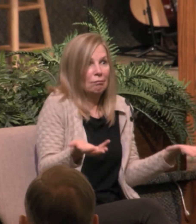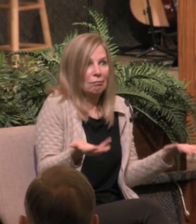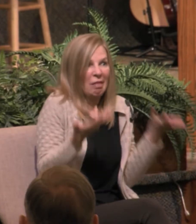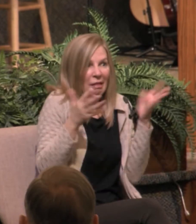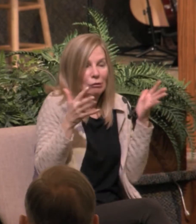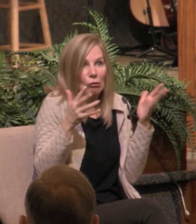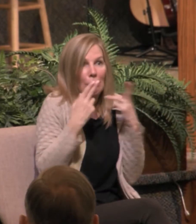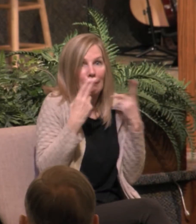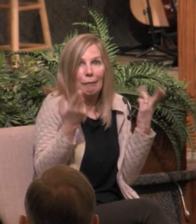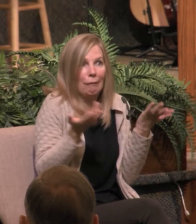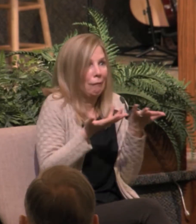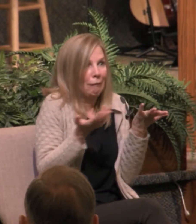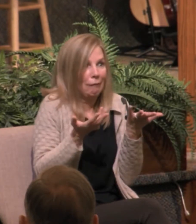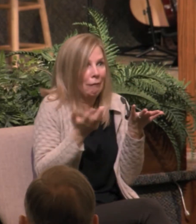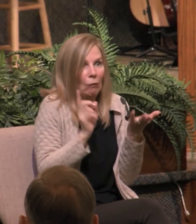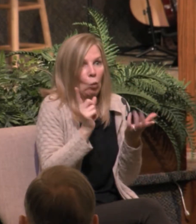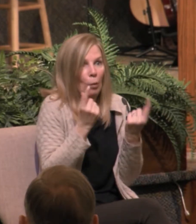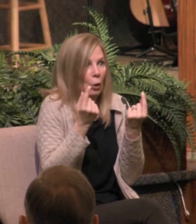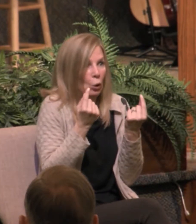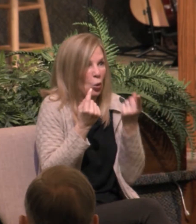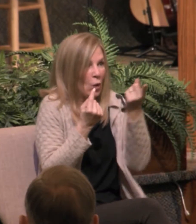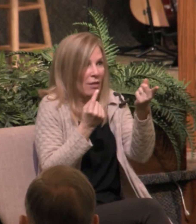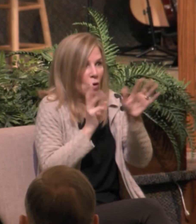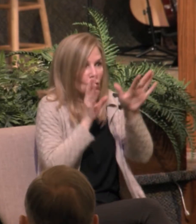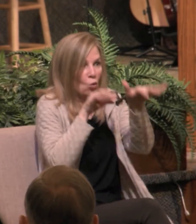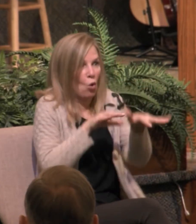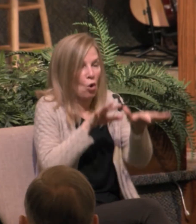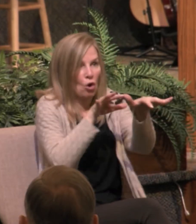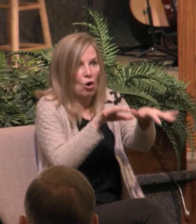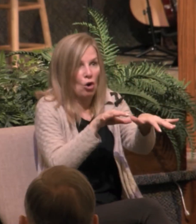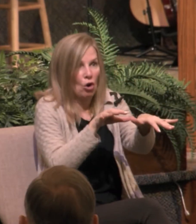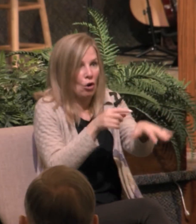And they had nowhere to go. Behind them was water.